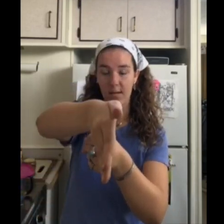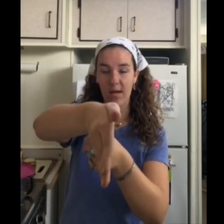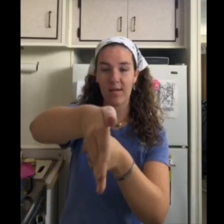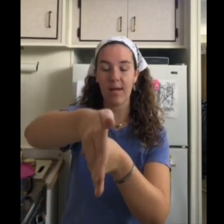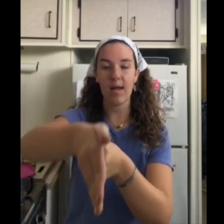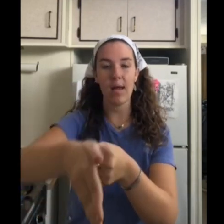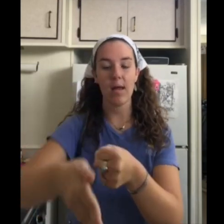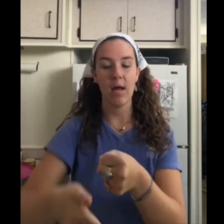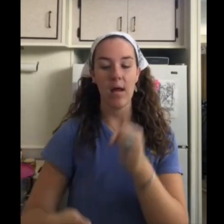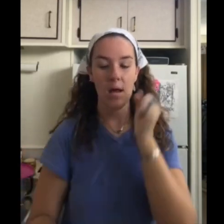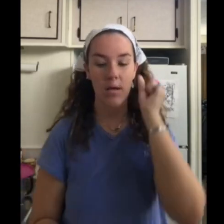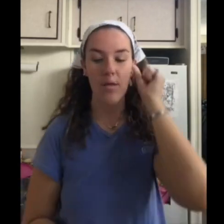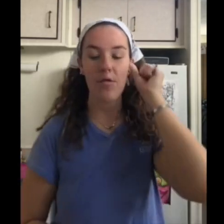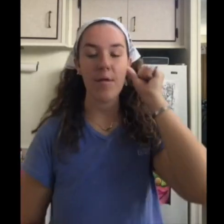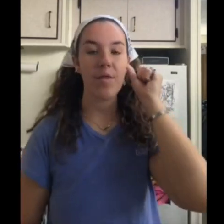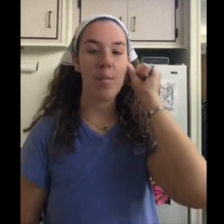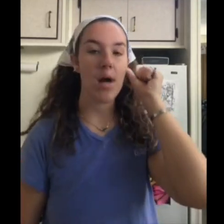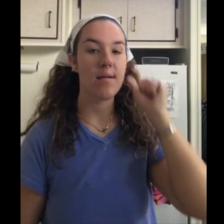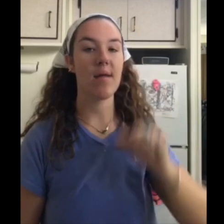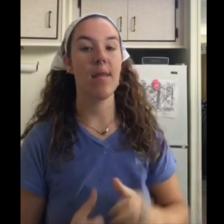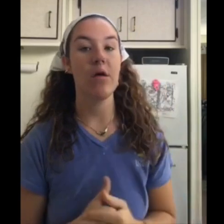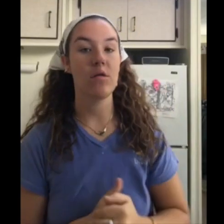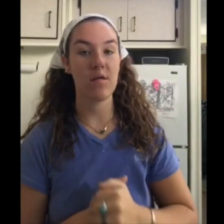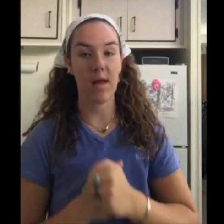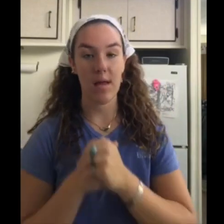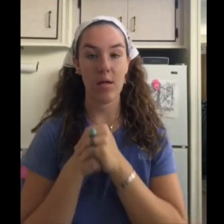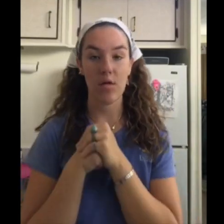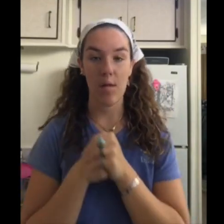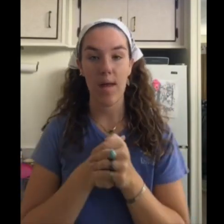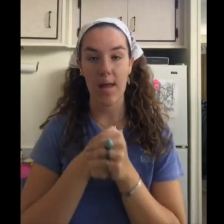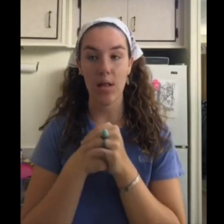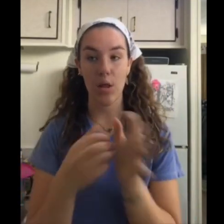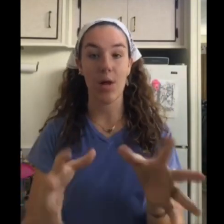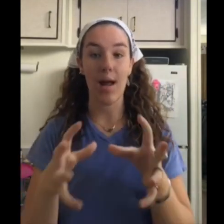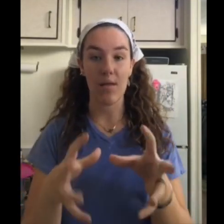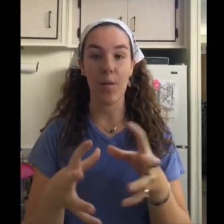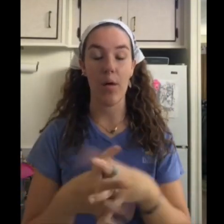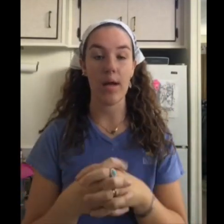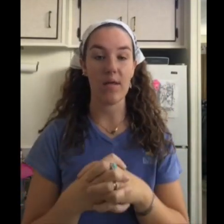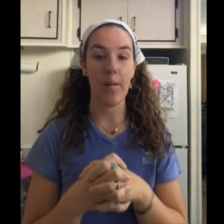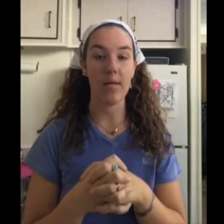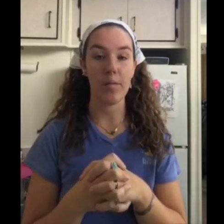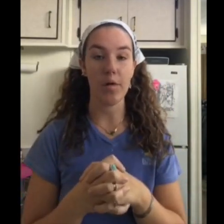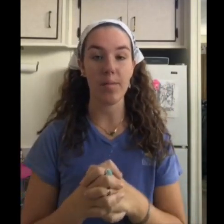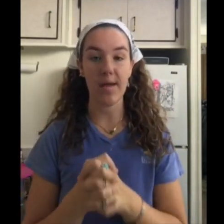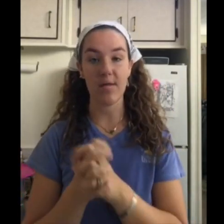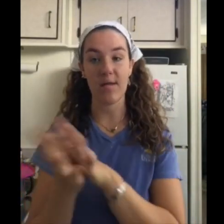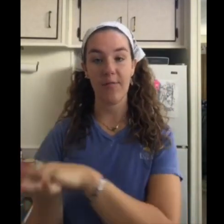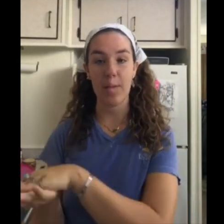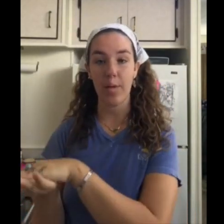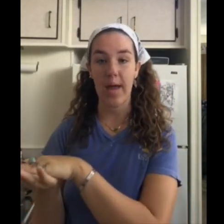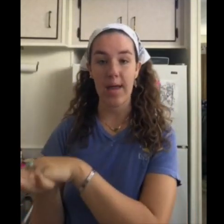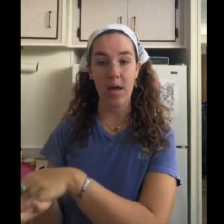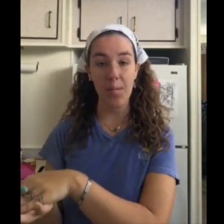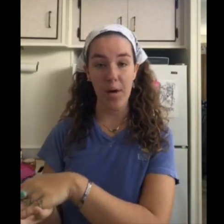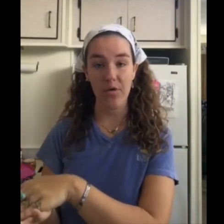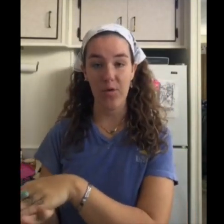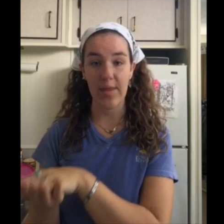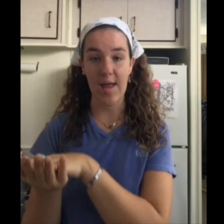Because another thing with American Sign Language is that you try to make it look as poetic as possible. Because deaf people can't hear poetry and they can't